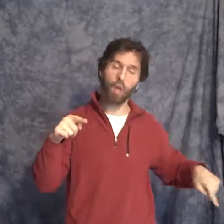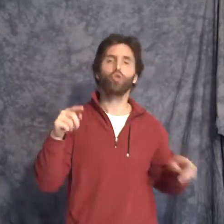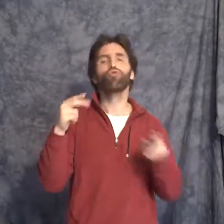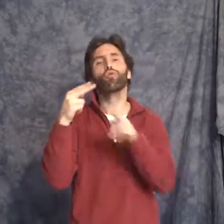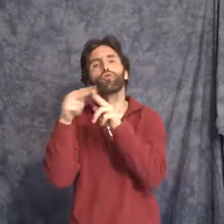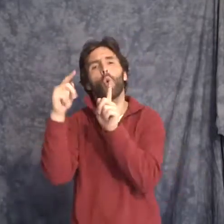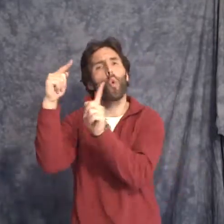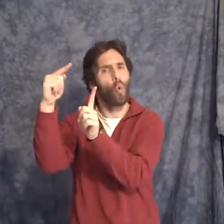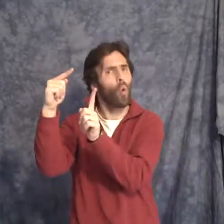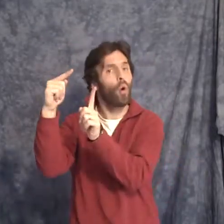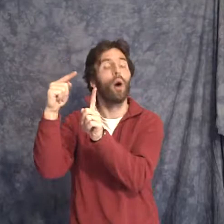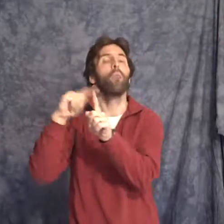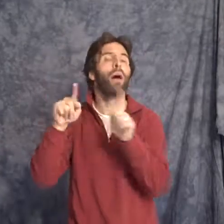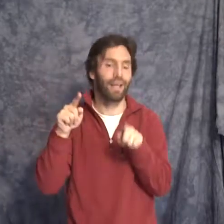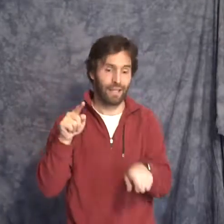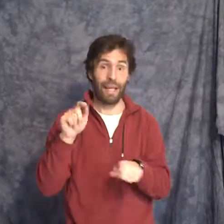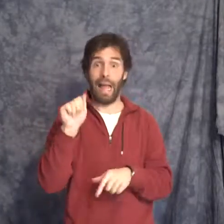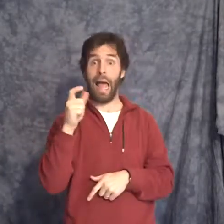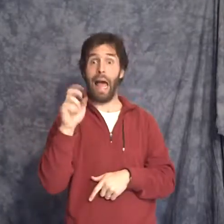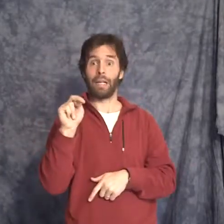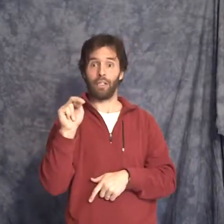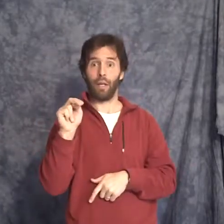Compared to the axon, there's one of them.